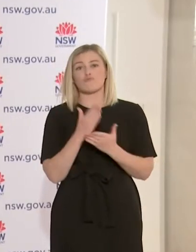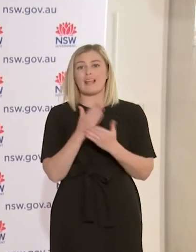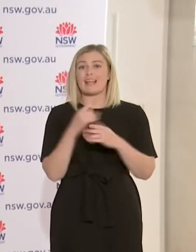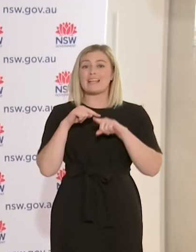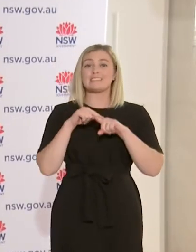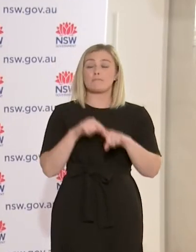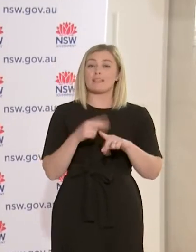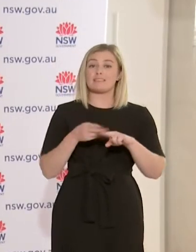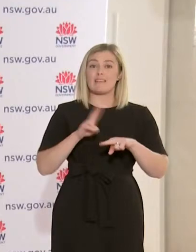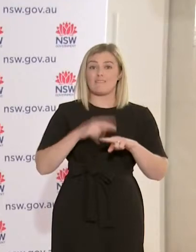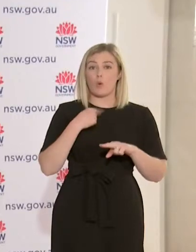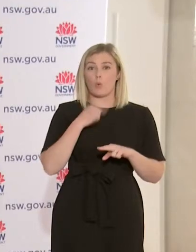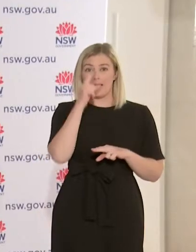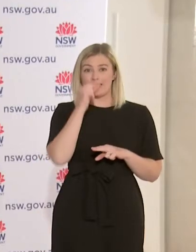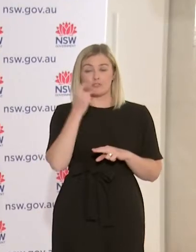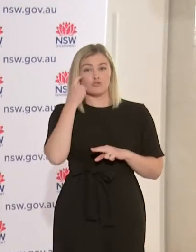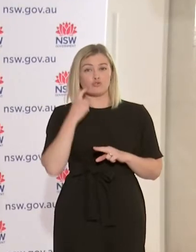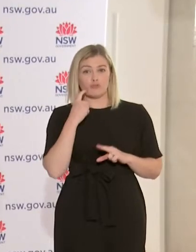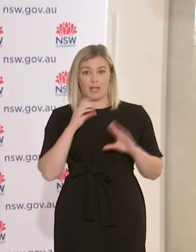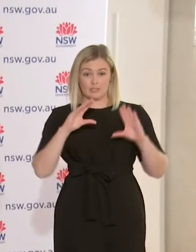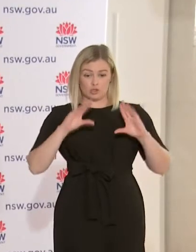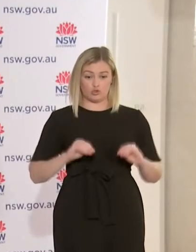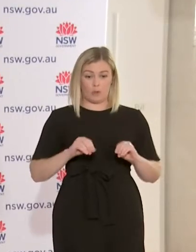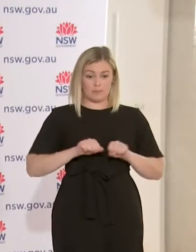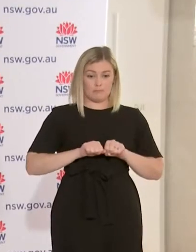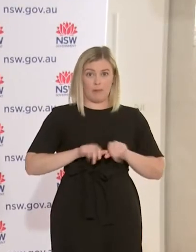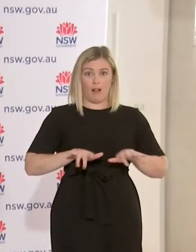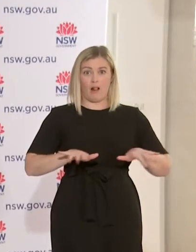government areas of concern. And as I said,